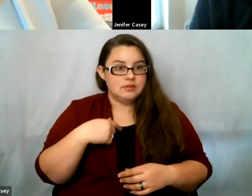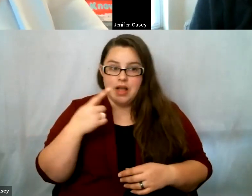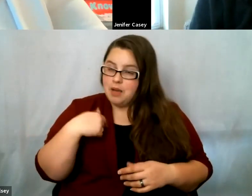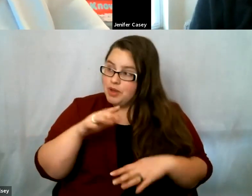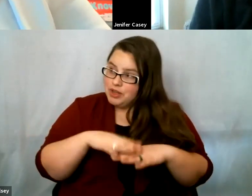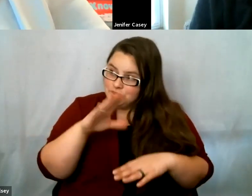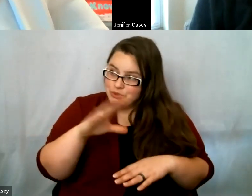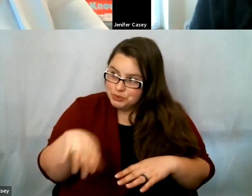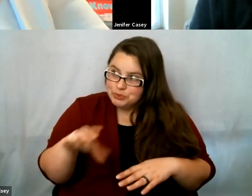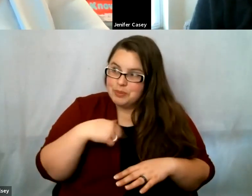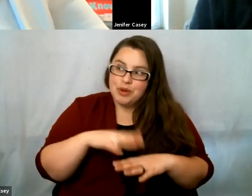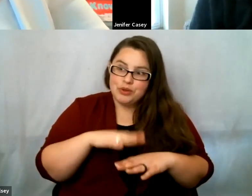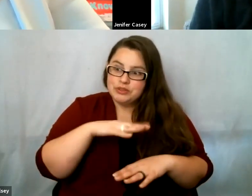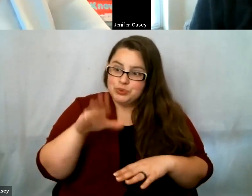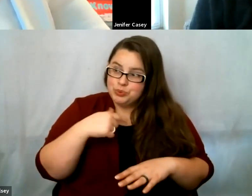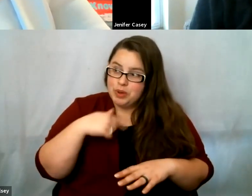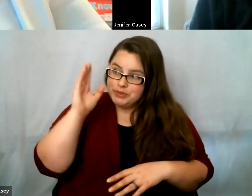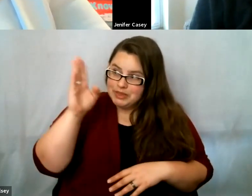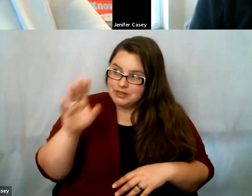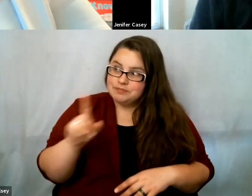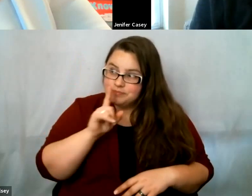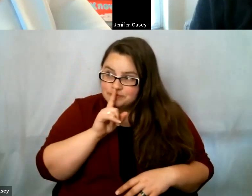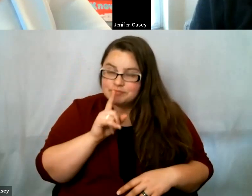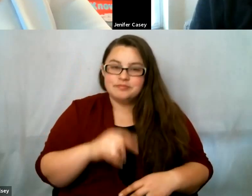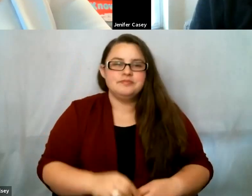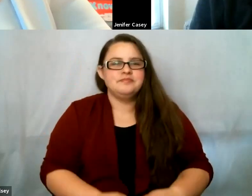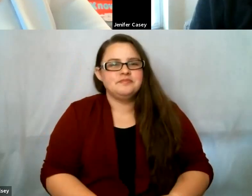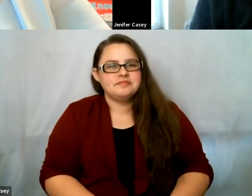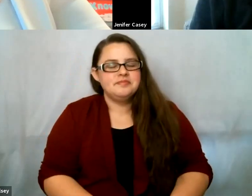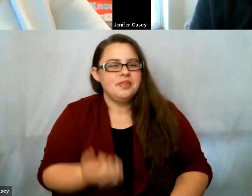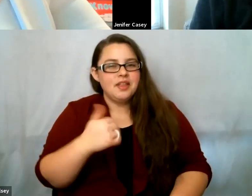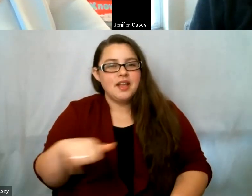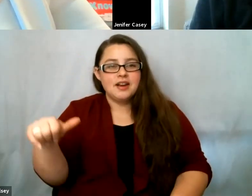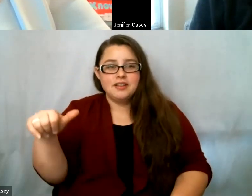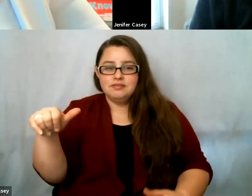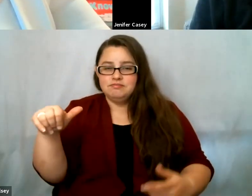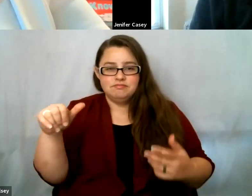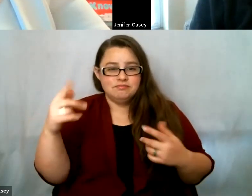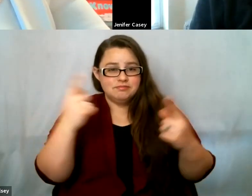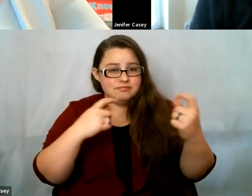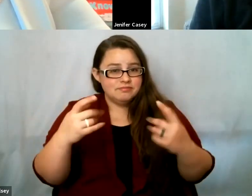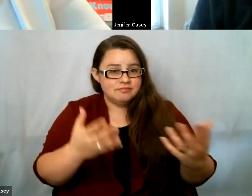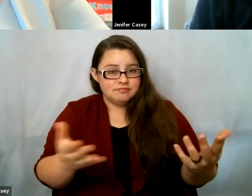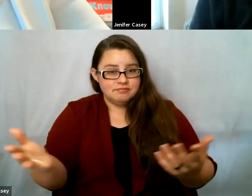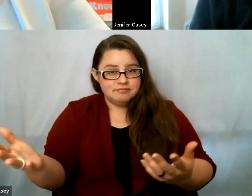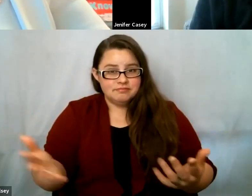Zoom, I'm presenting. Any other questions?